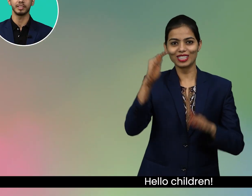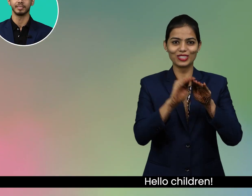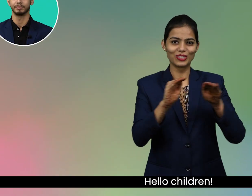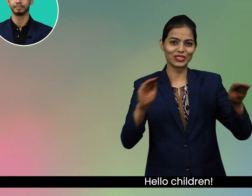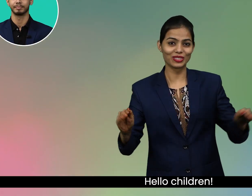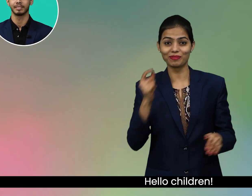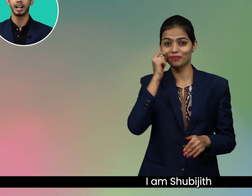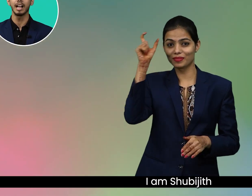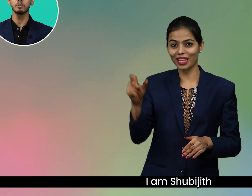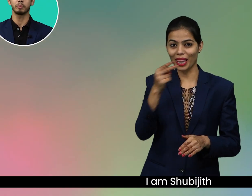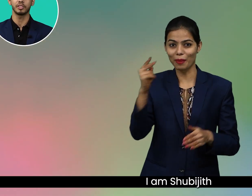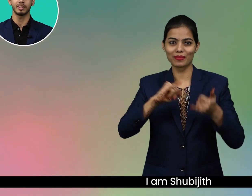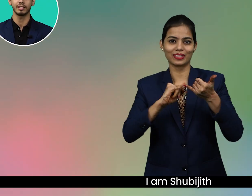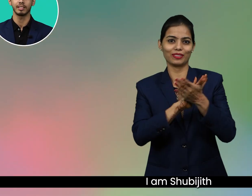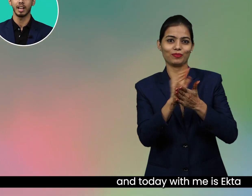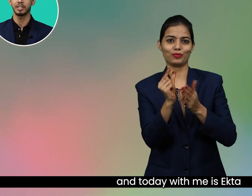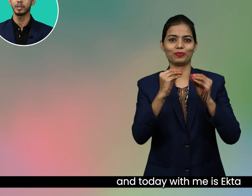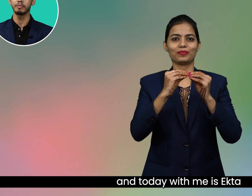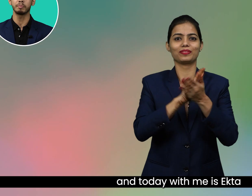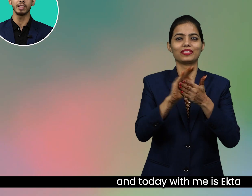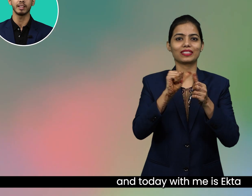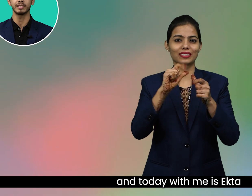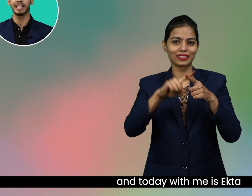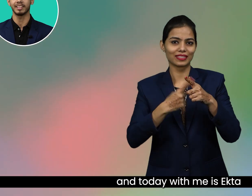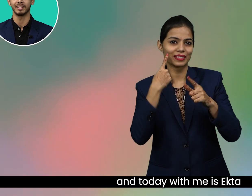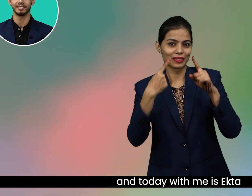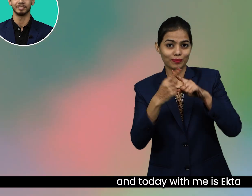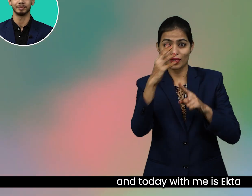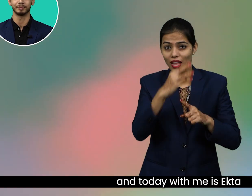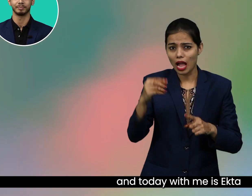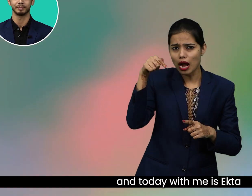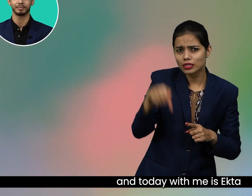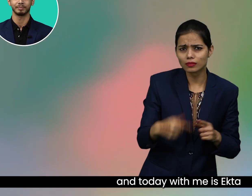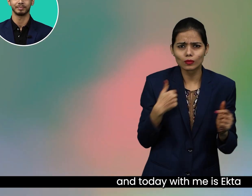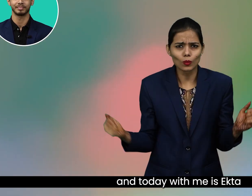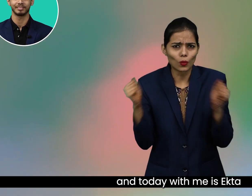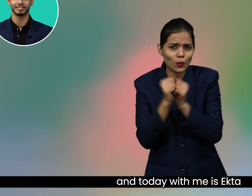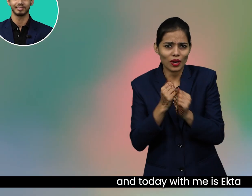Hello children, I am Shubhajit and today with me is Ekta.